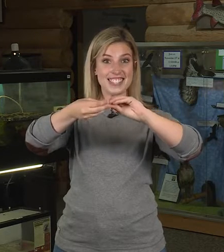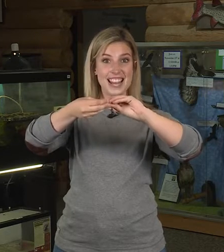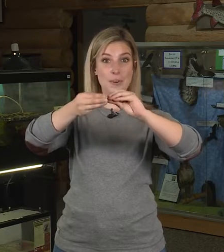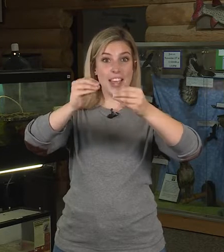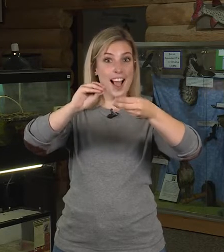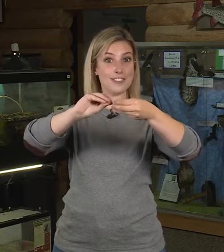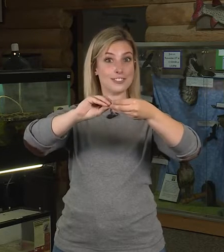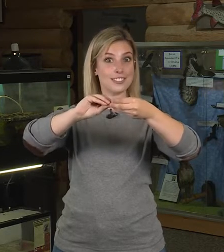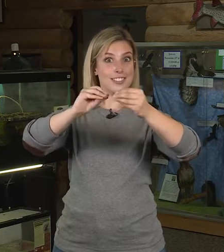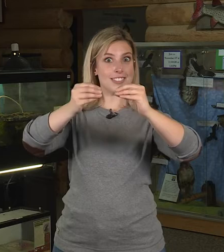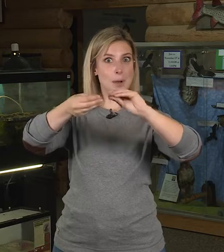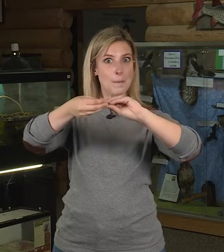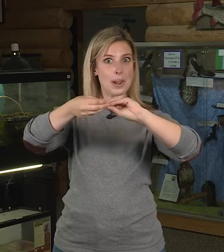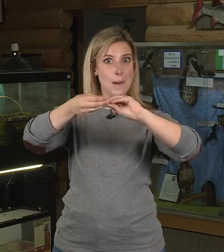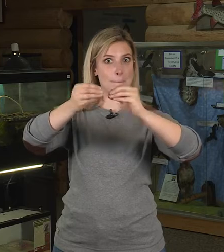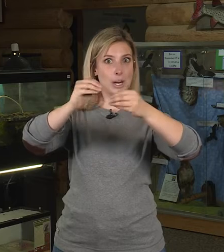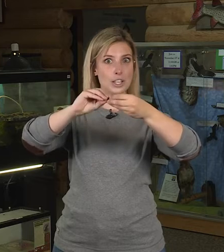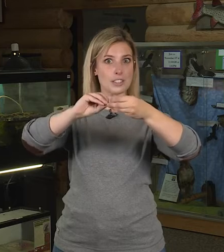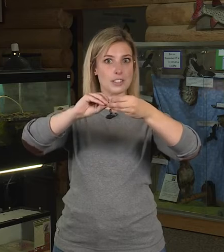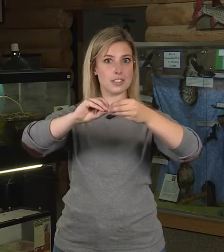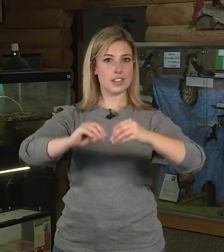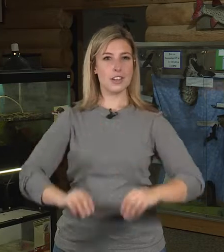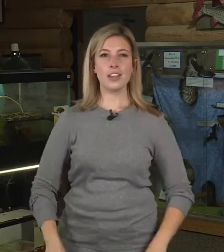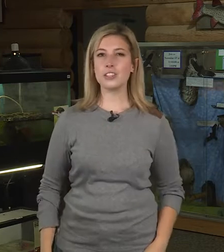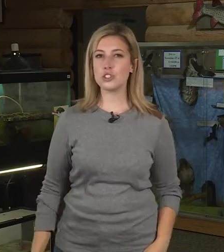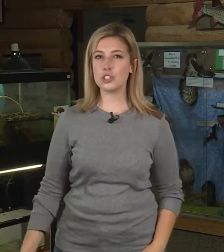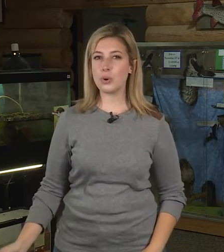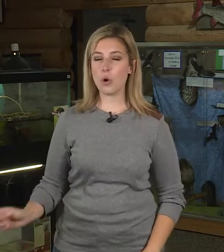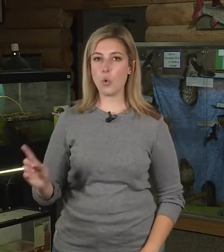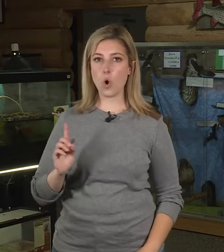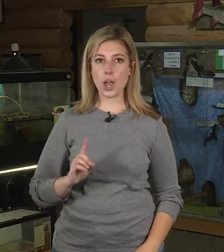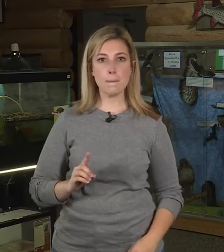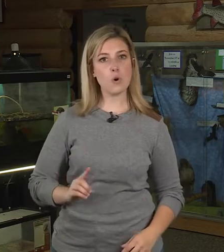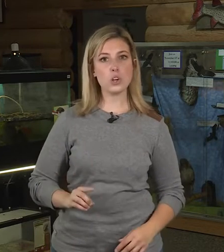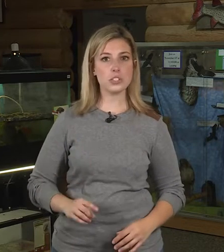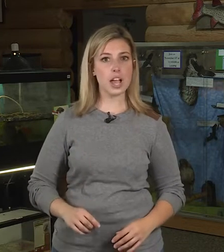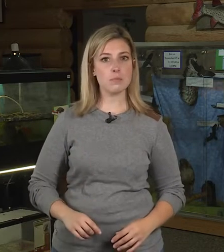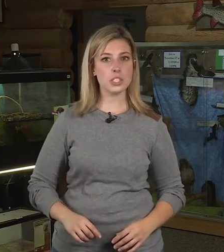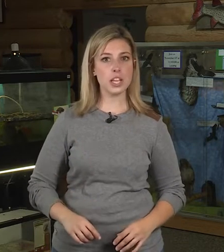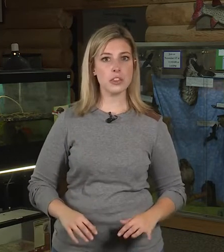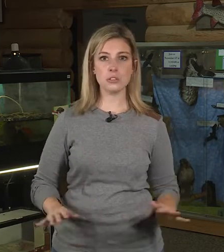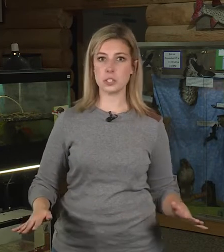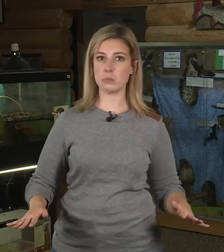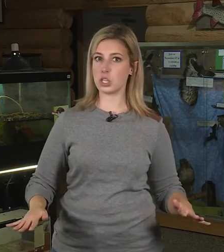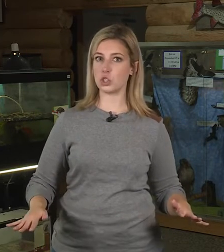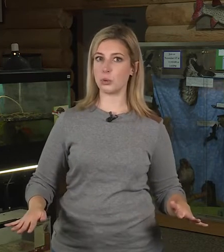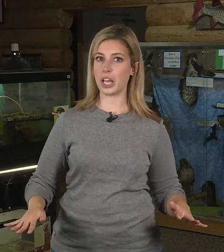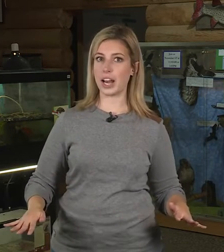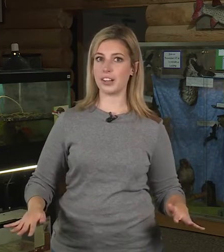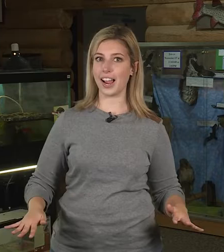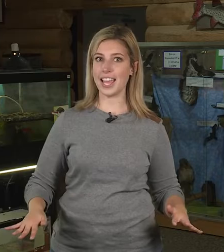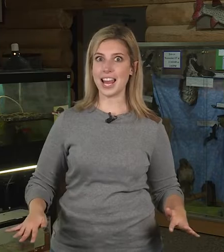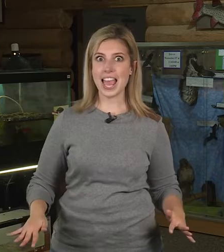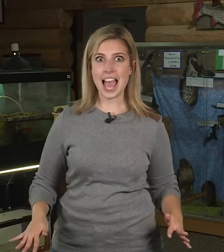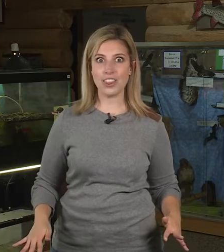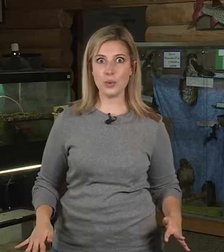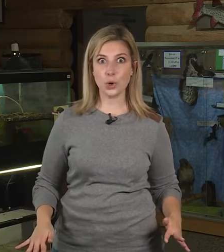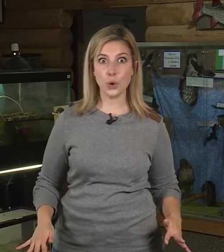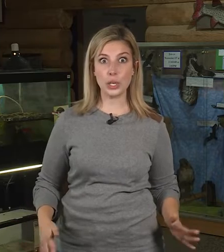Now we have some numbers. Let's do it one more time together to make sure we got it right. And then we're going